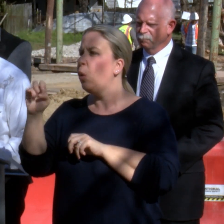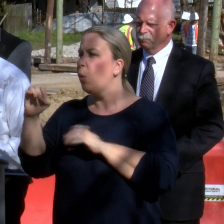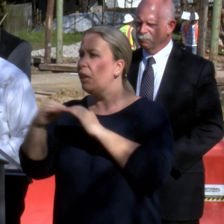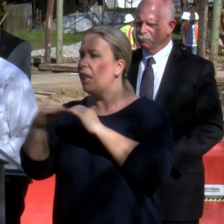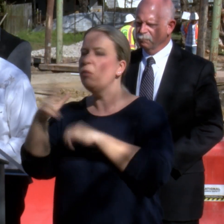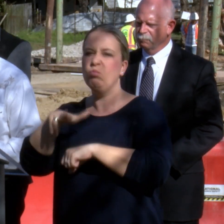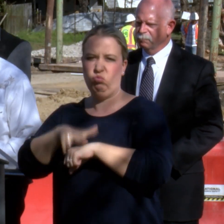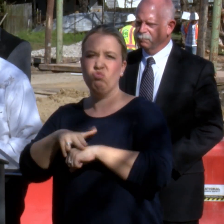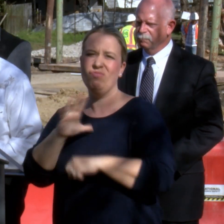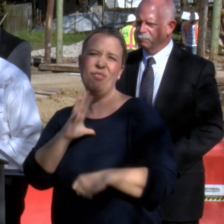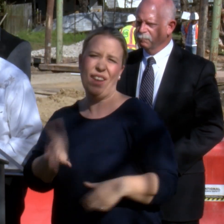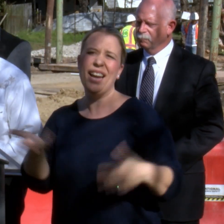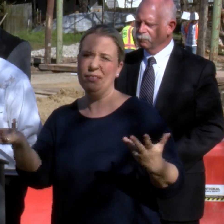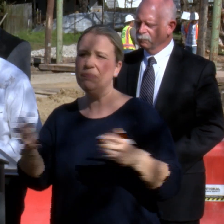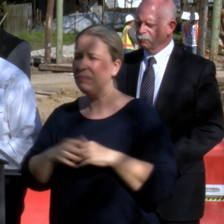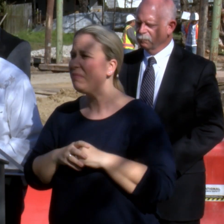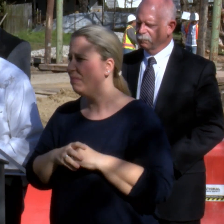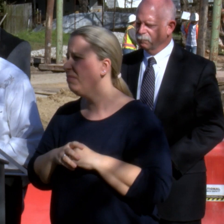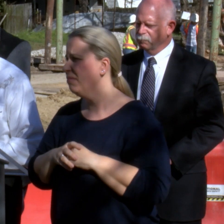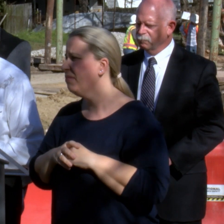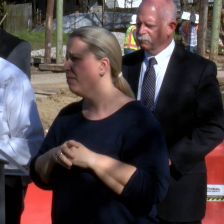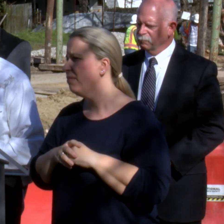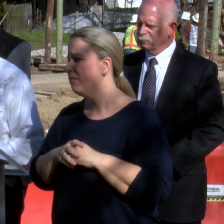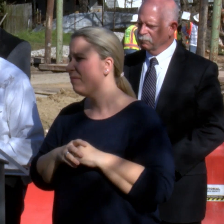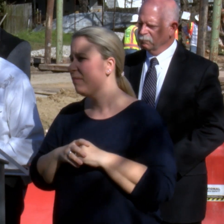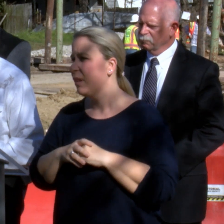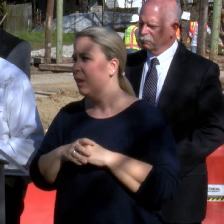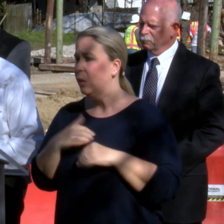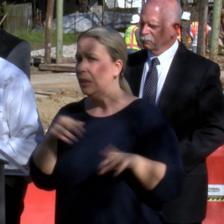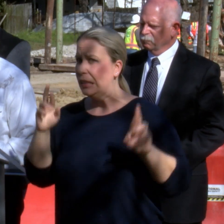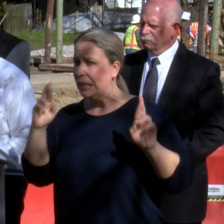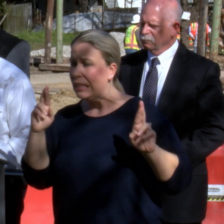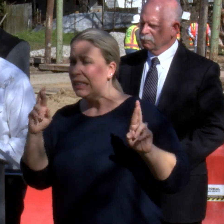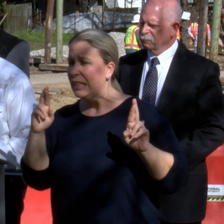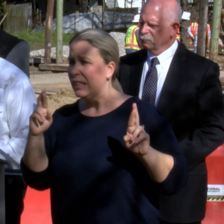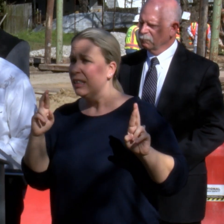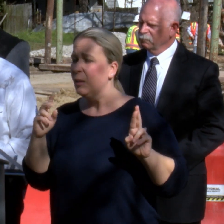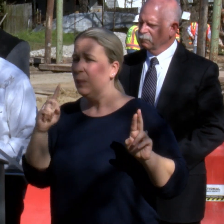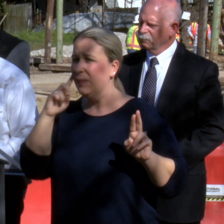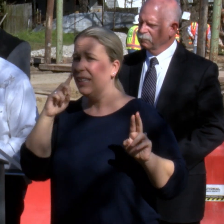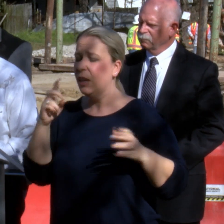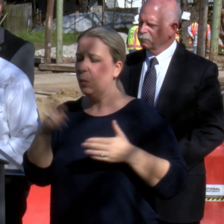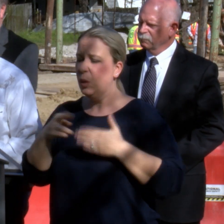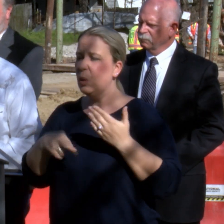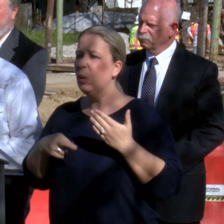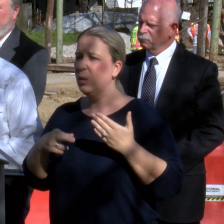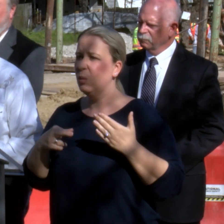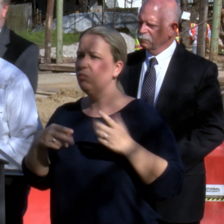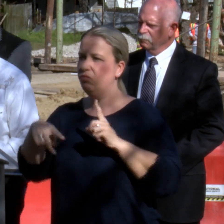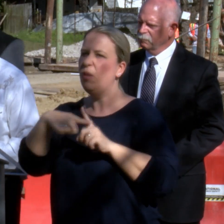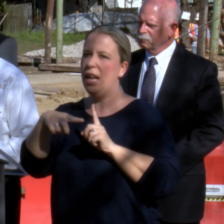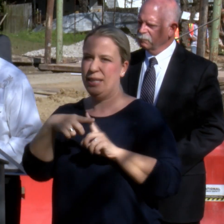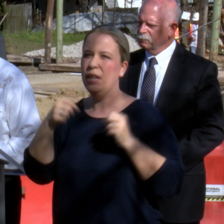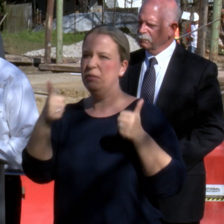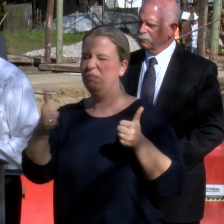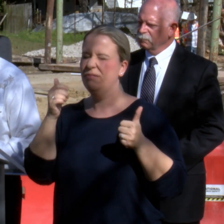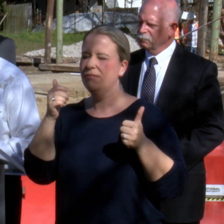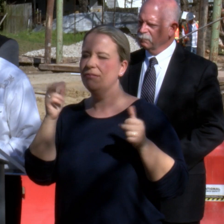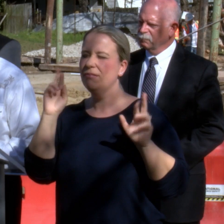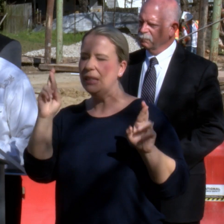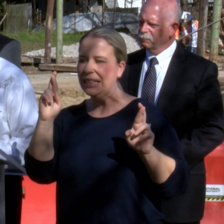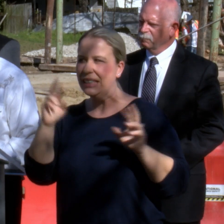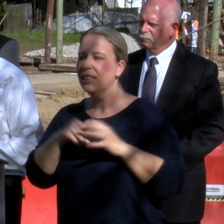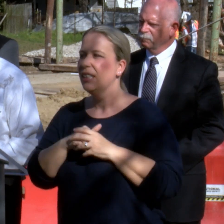was normal, was fine. So we anticipate that the results will be positive,